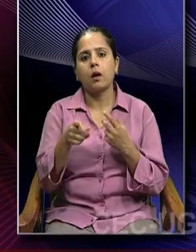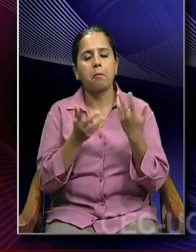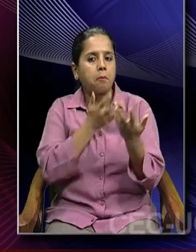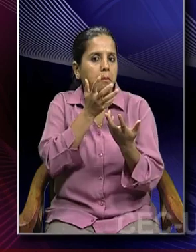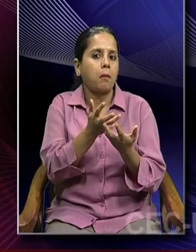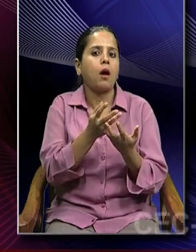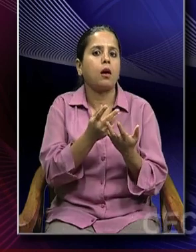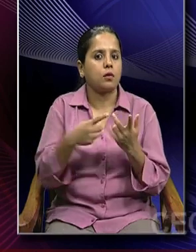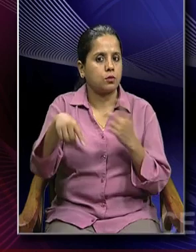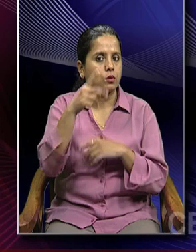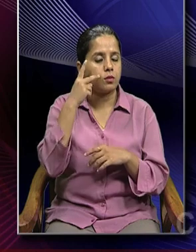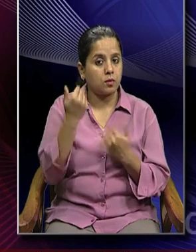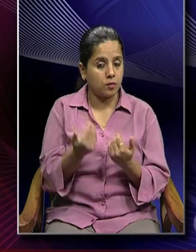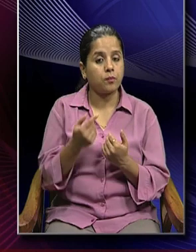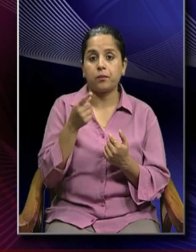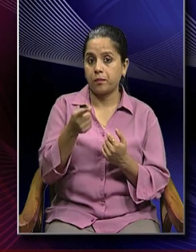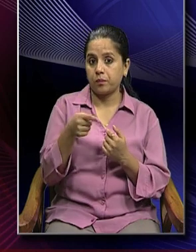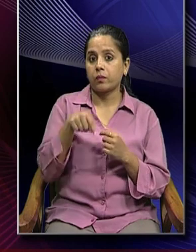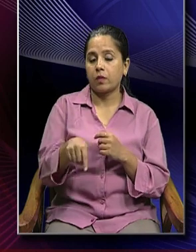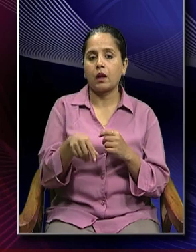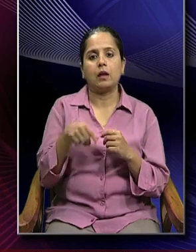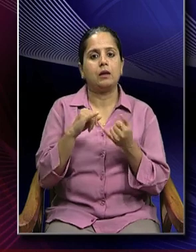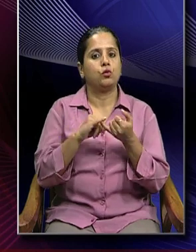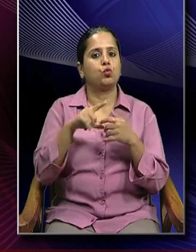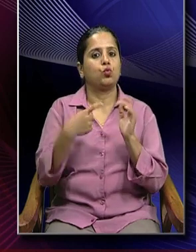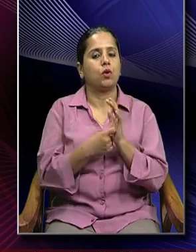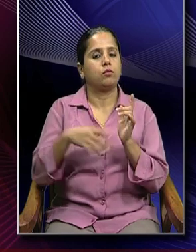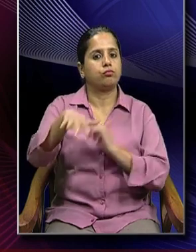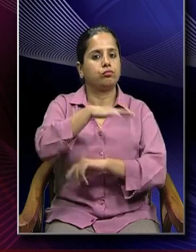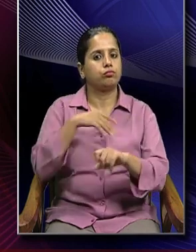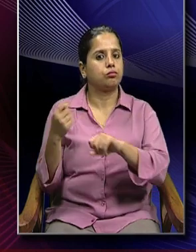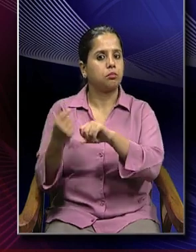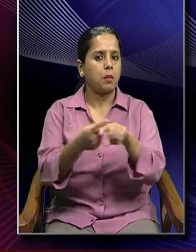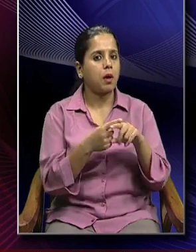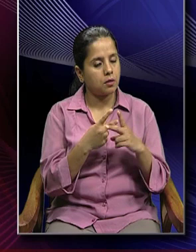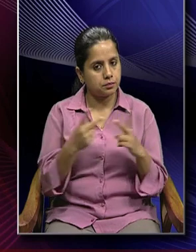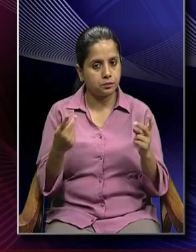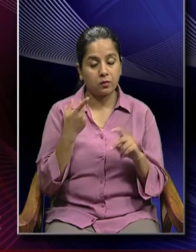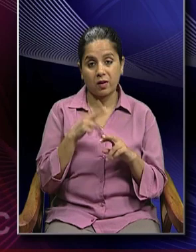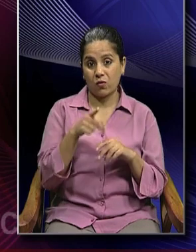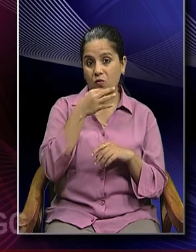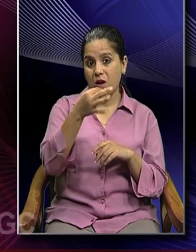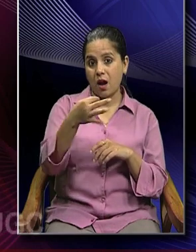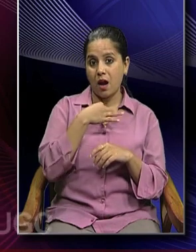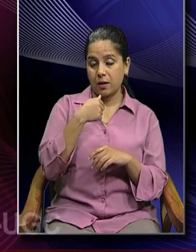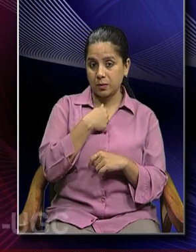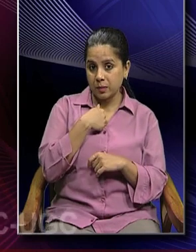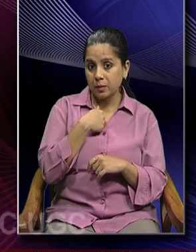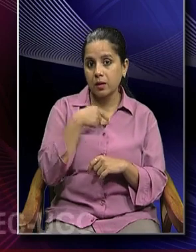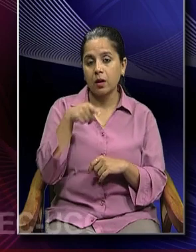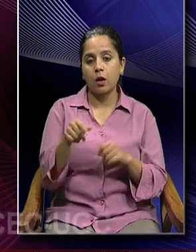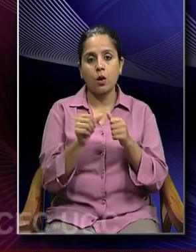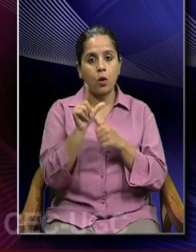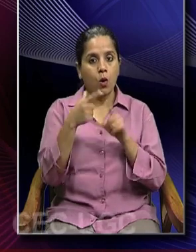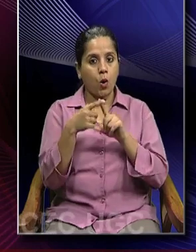one. They are according to the sector specific problems. So, if you ask me that, sir, in automobile